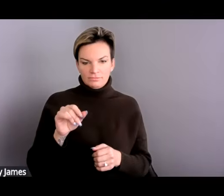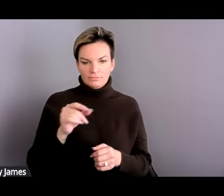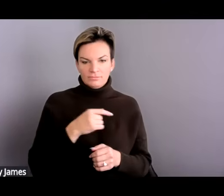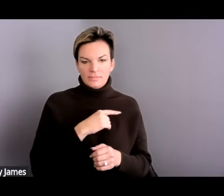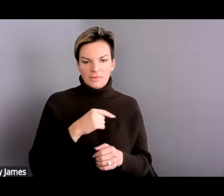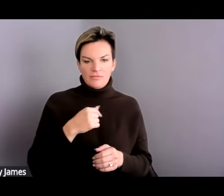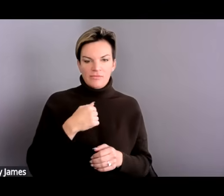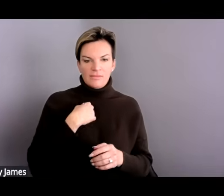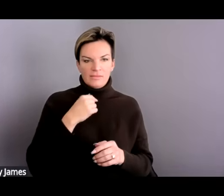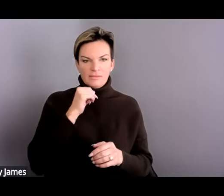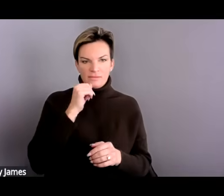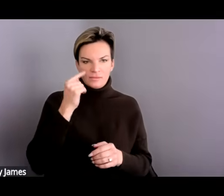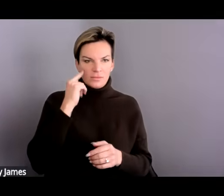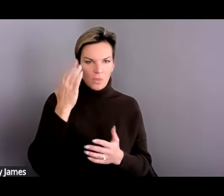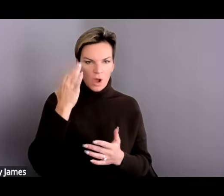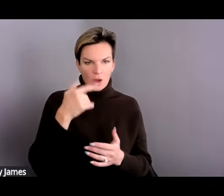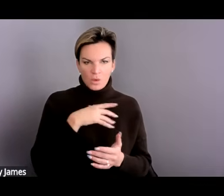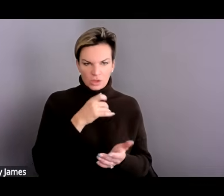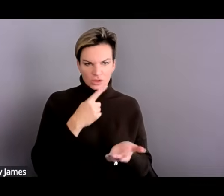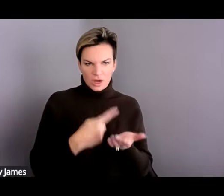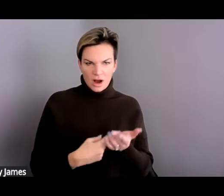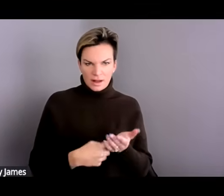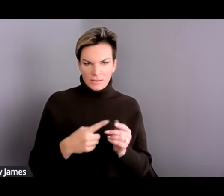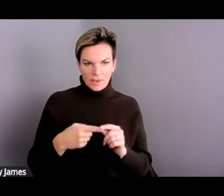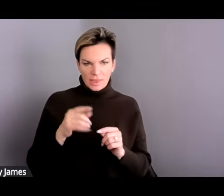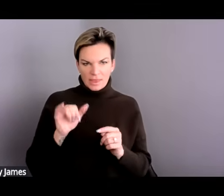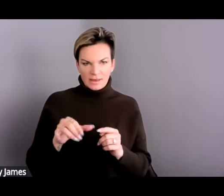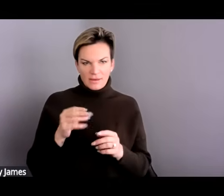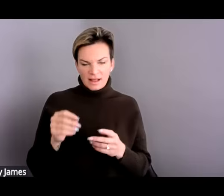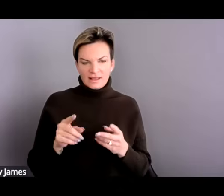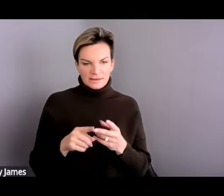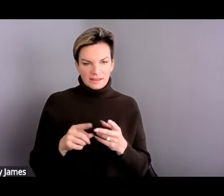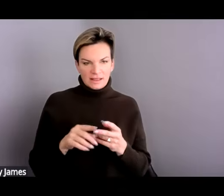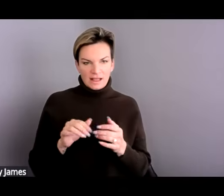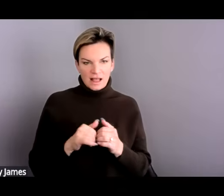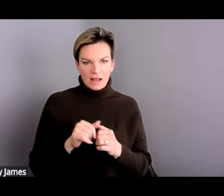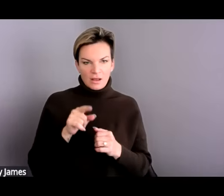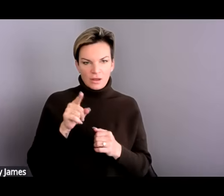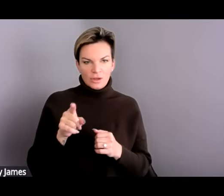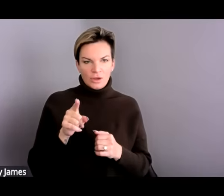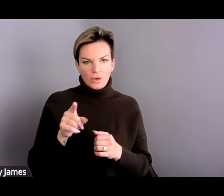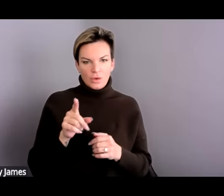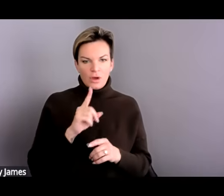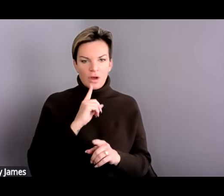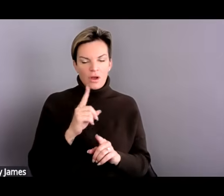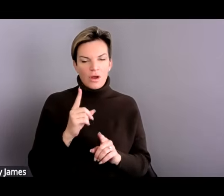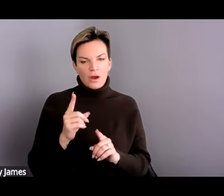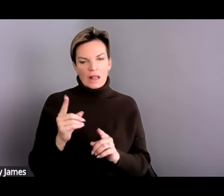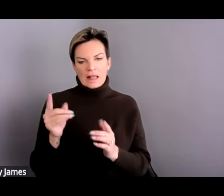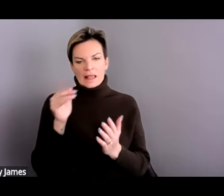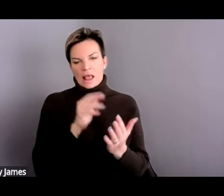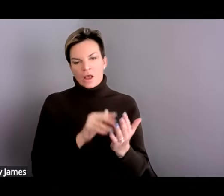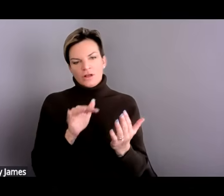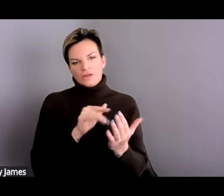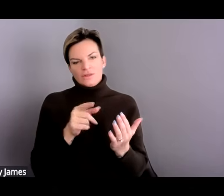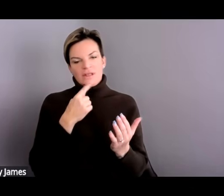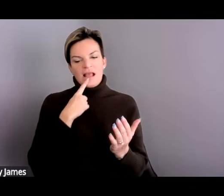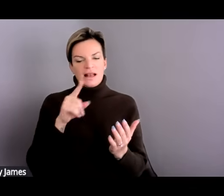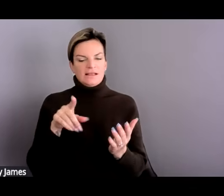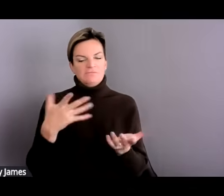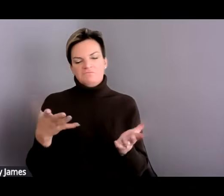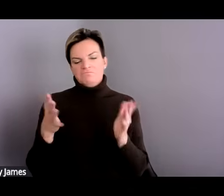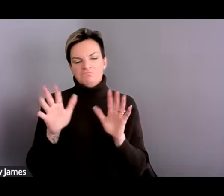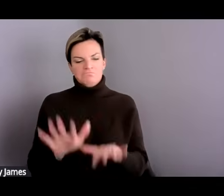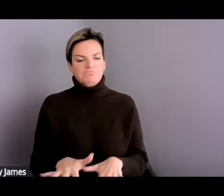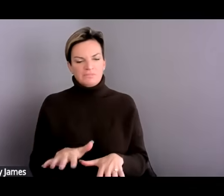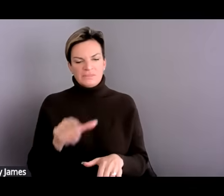confused why, first of all, why we're even talking about that. And second, the way that you're characterizing that you thought it was dead and buried doesn't mean that you're